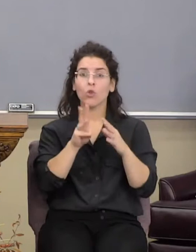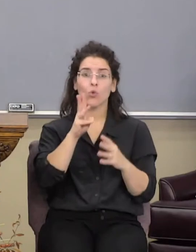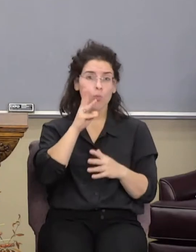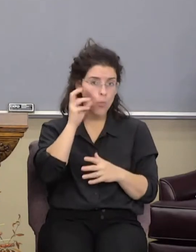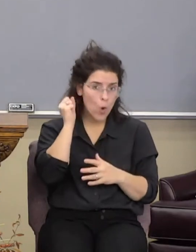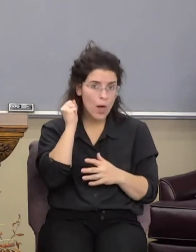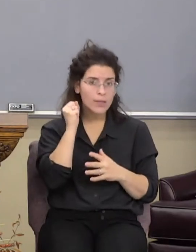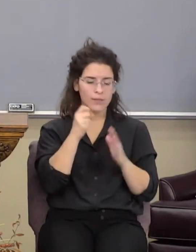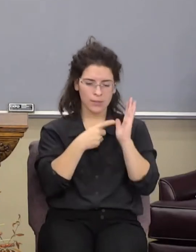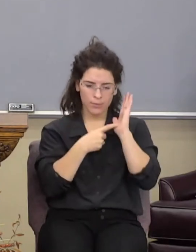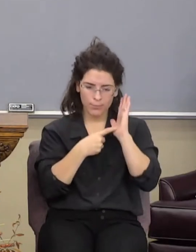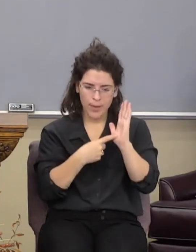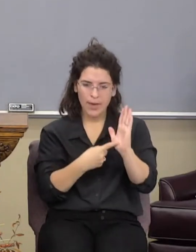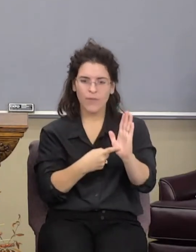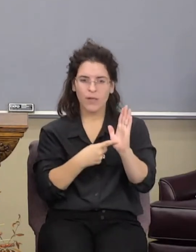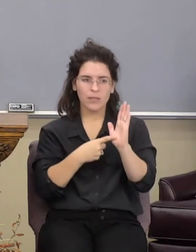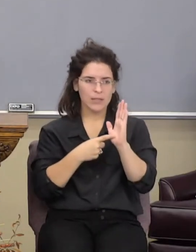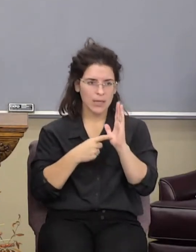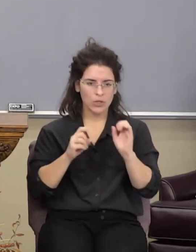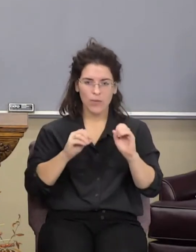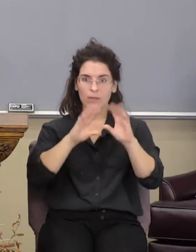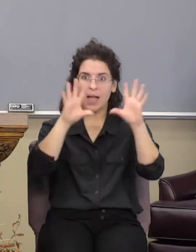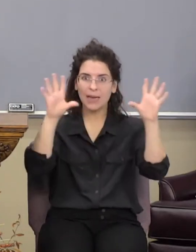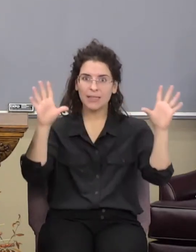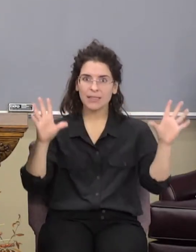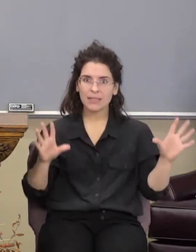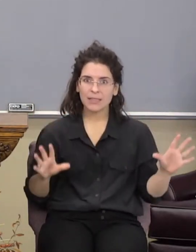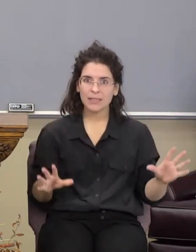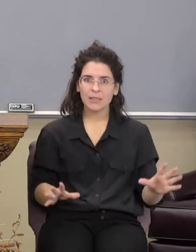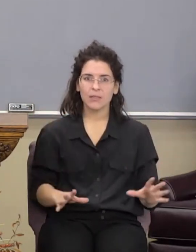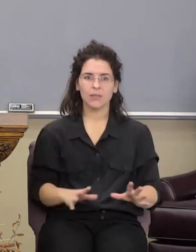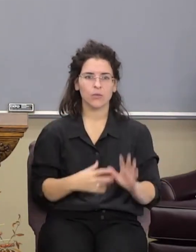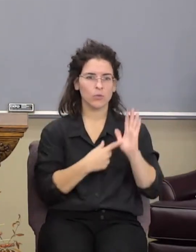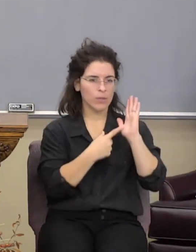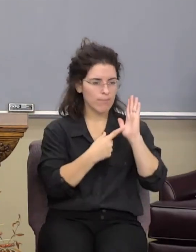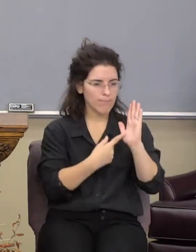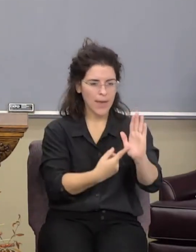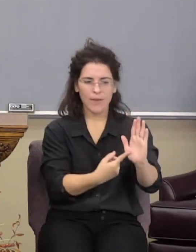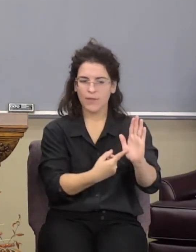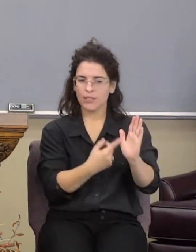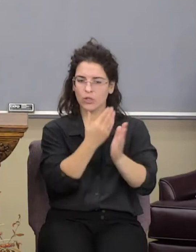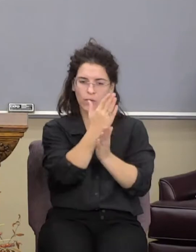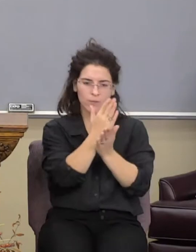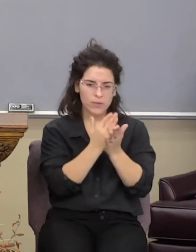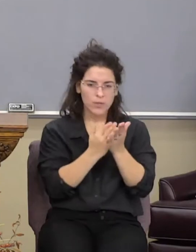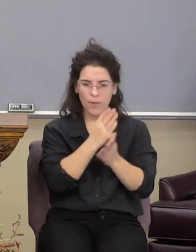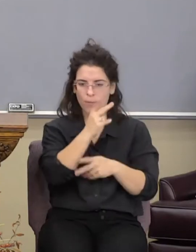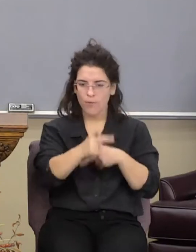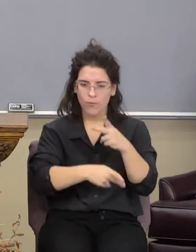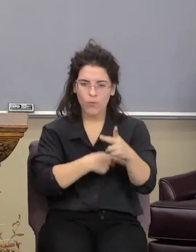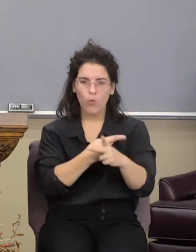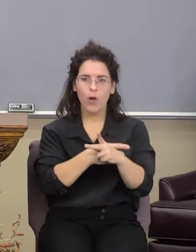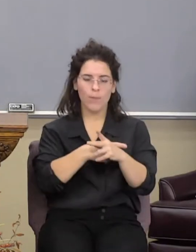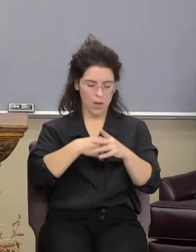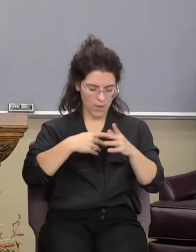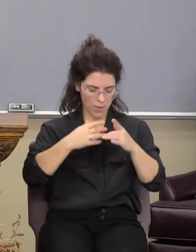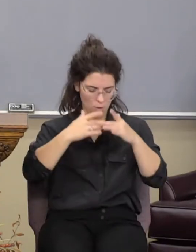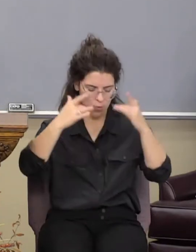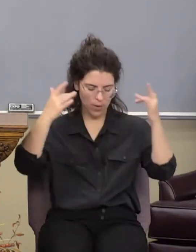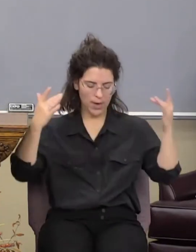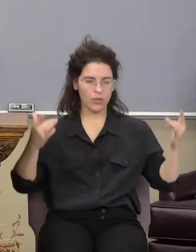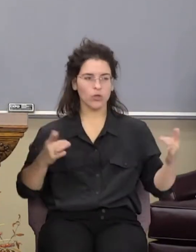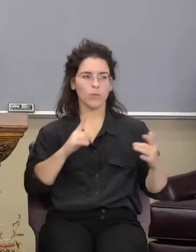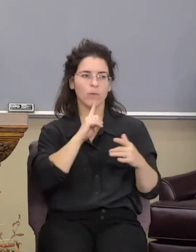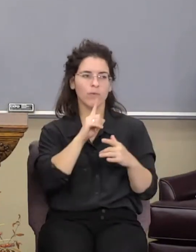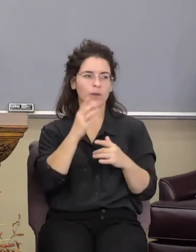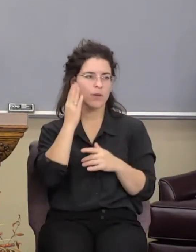this manifestation of light. There was this manifestation of some form of illumination. So we're